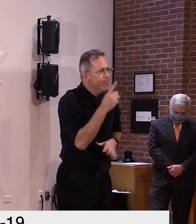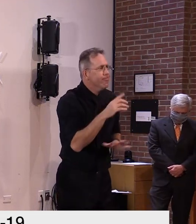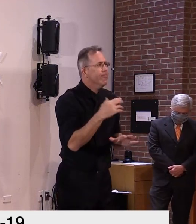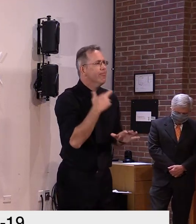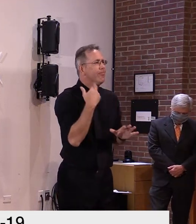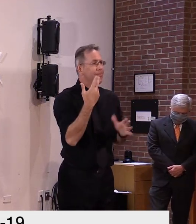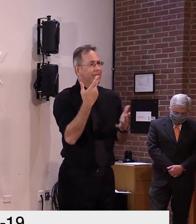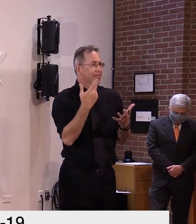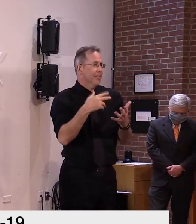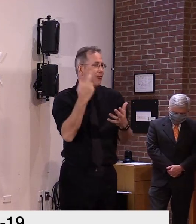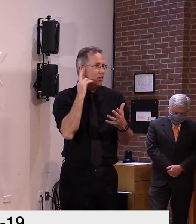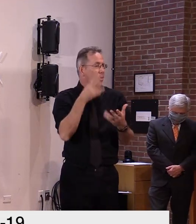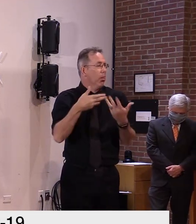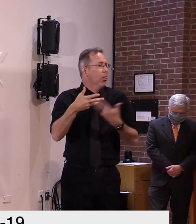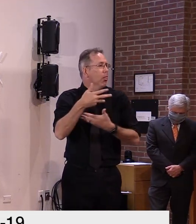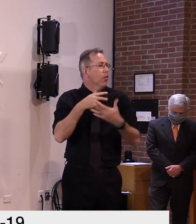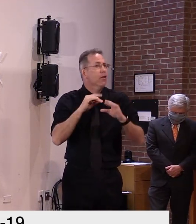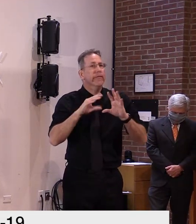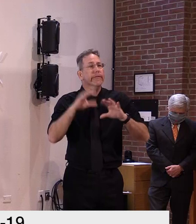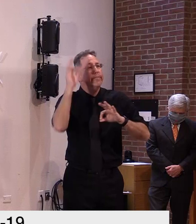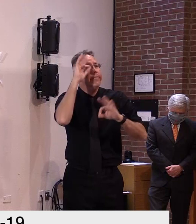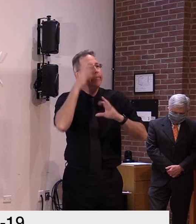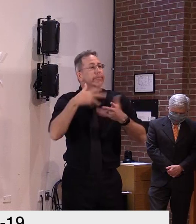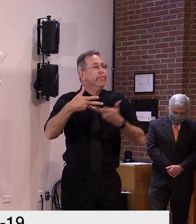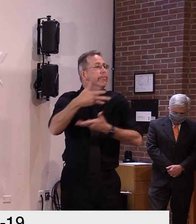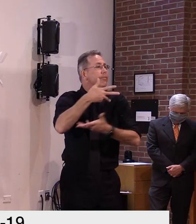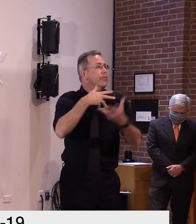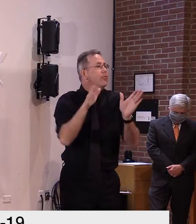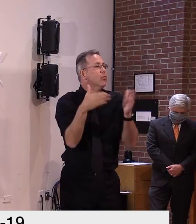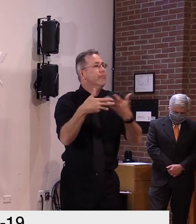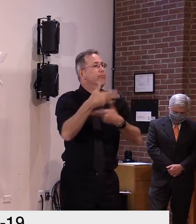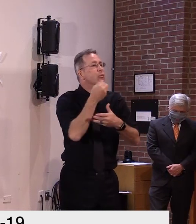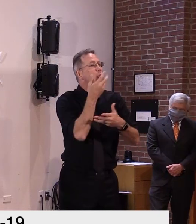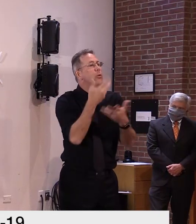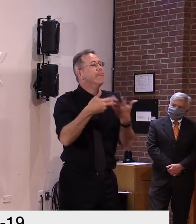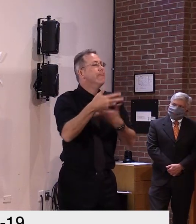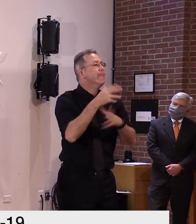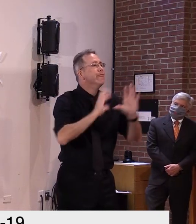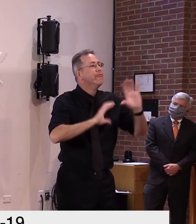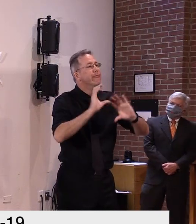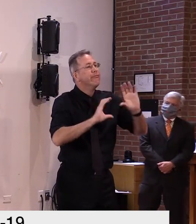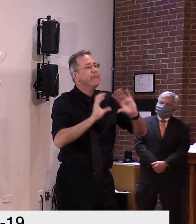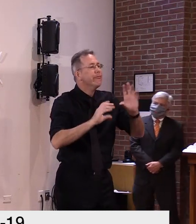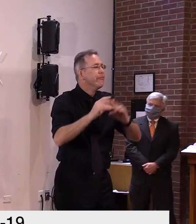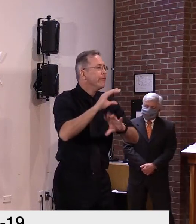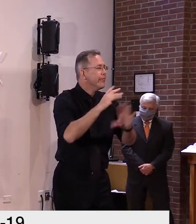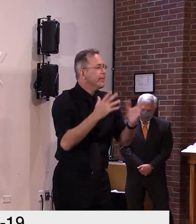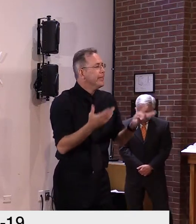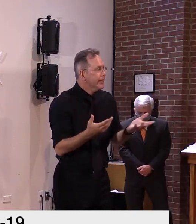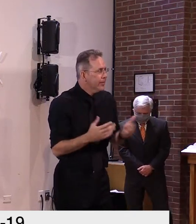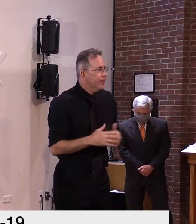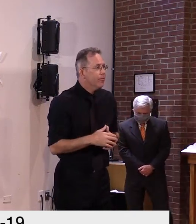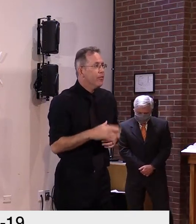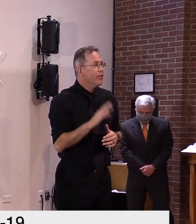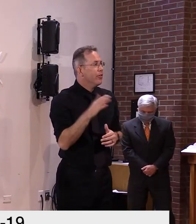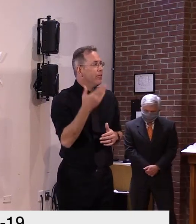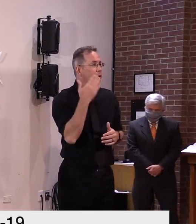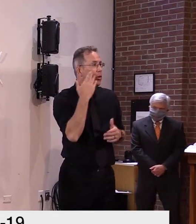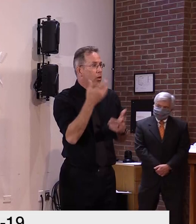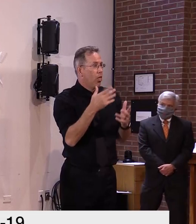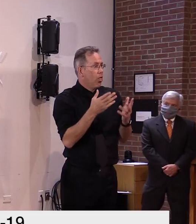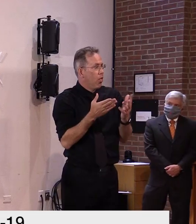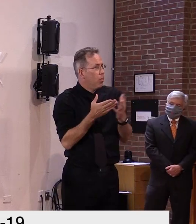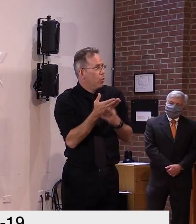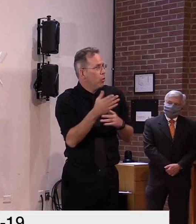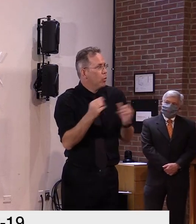And we didn't actually go through a full winter before. You know, the virus arrived here in March. Our first case was March 7th,